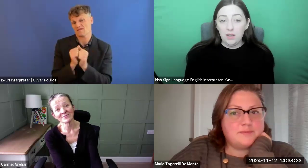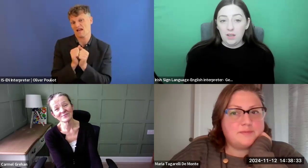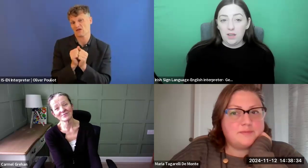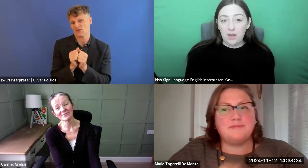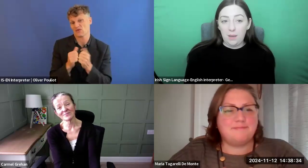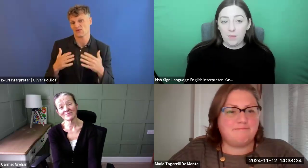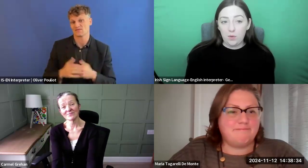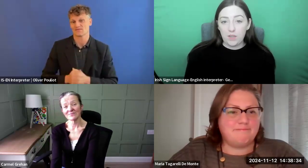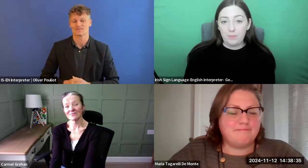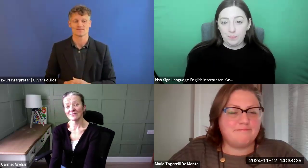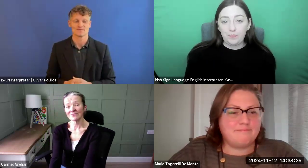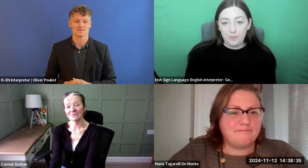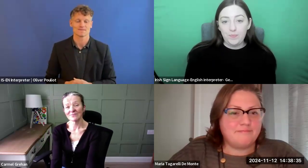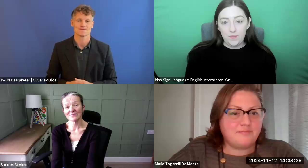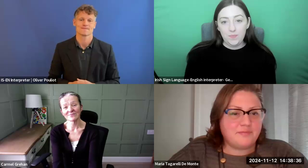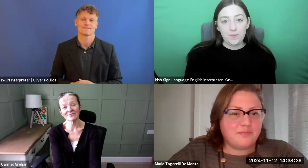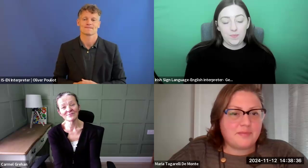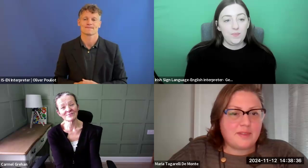do over time.